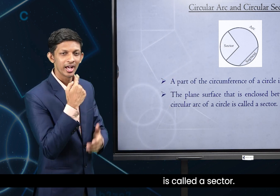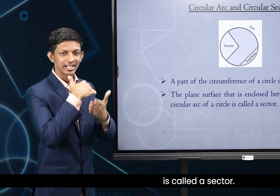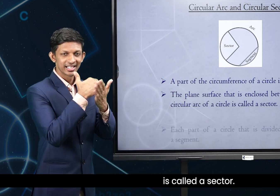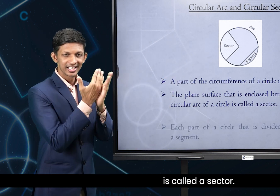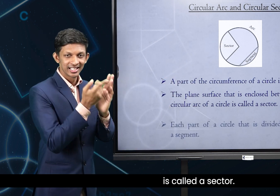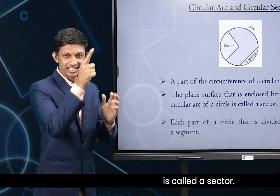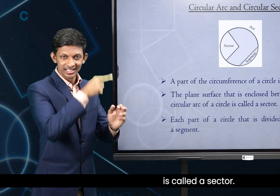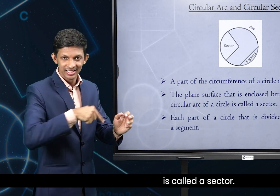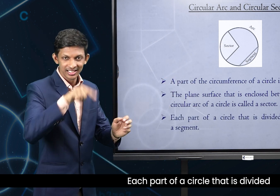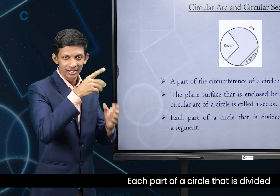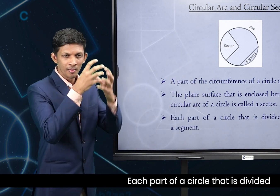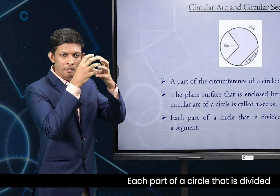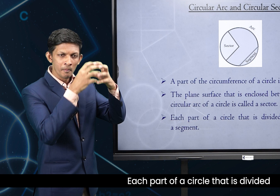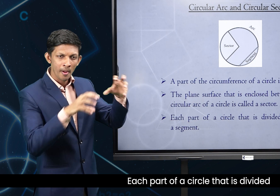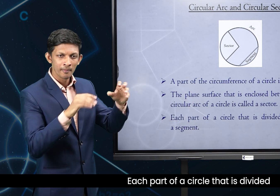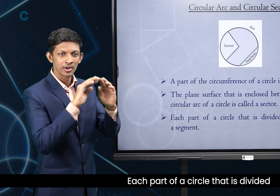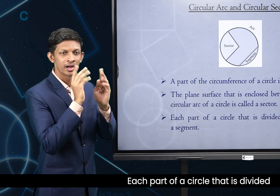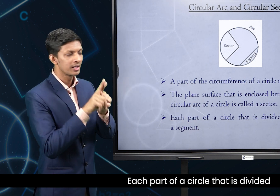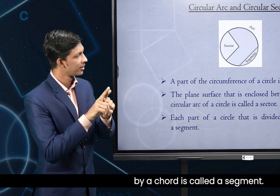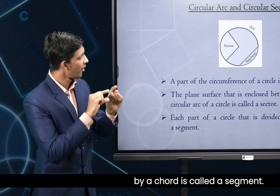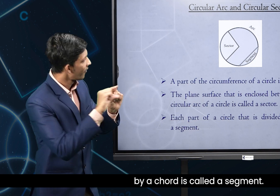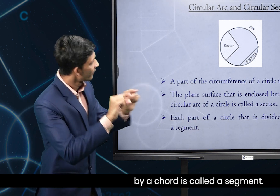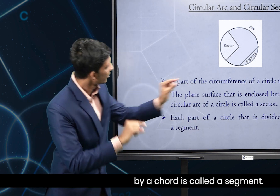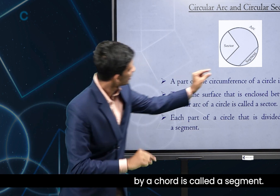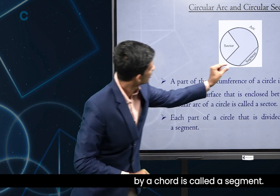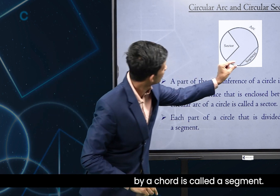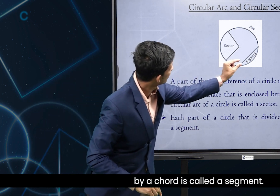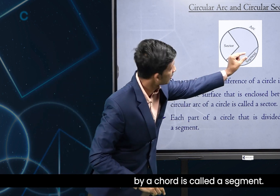Each part of a circle that is divided by a chord is called a segment.